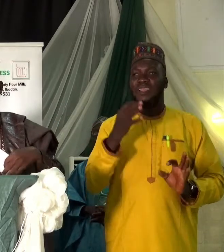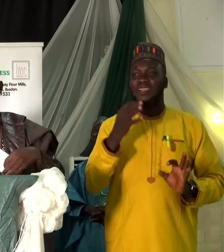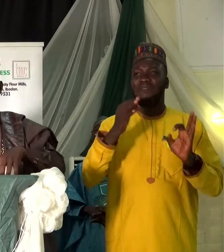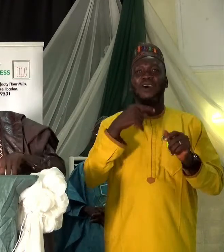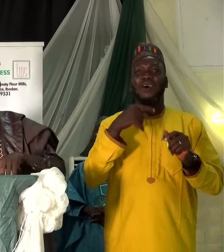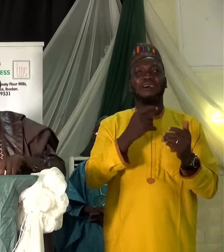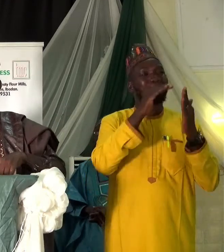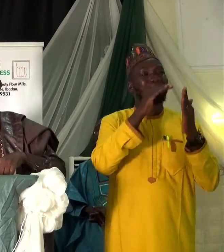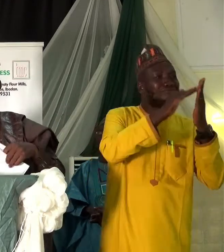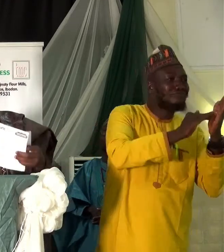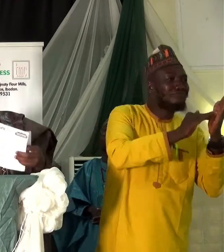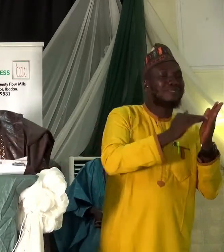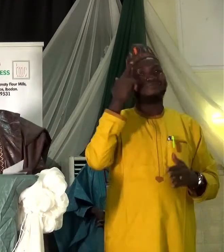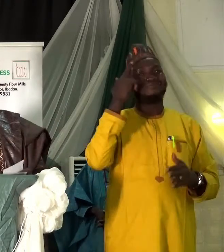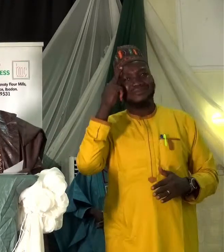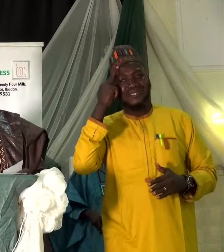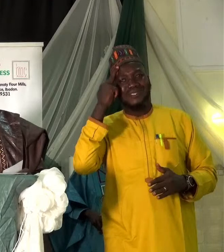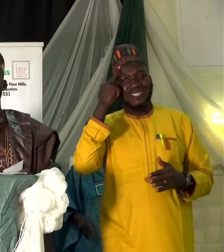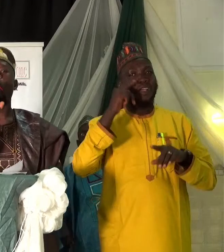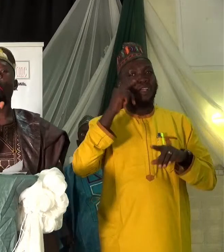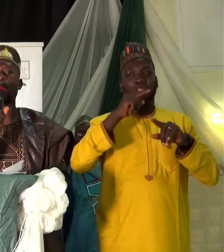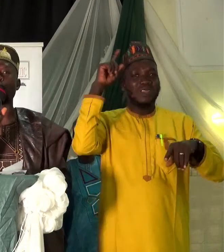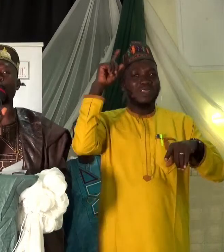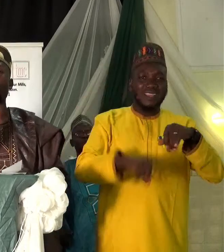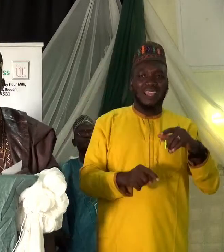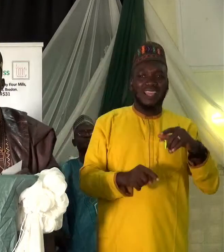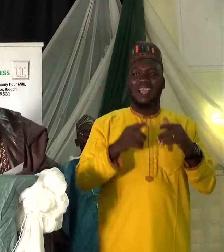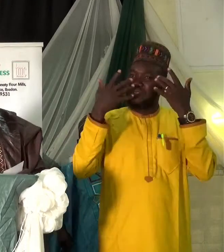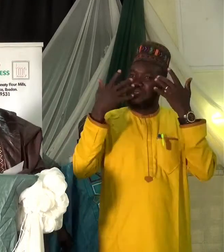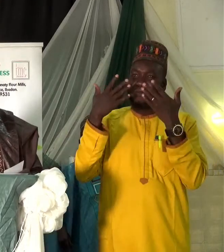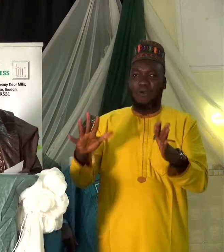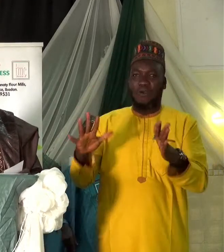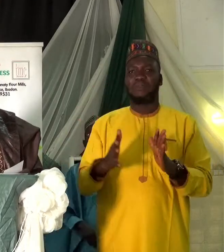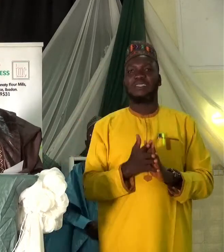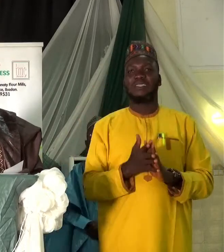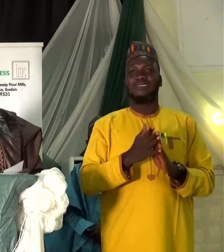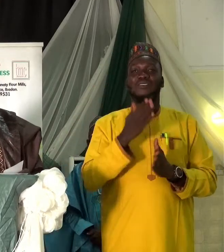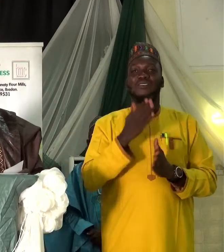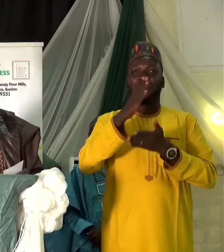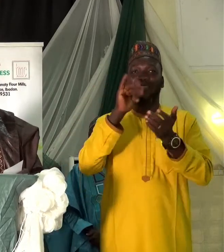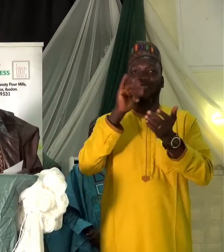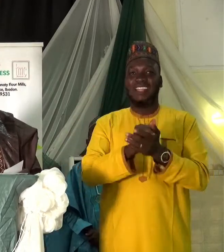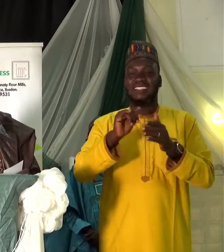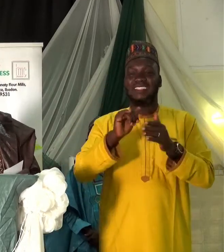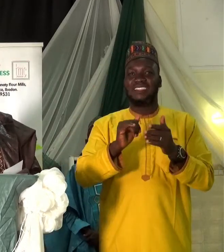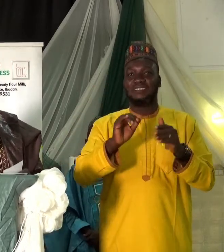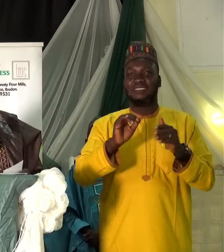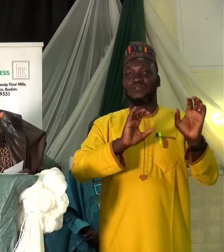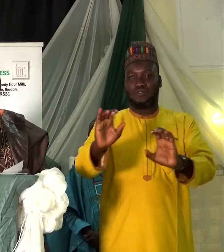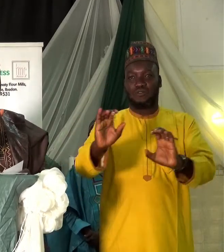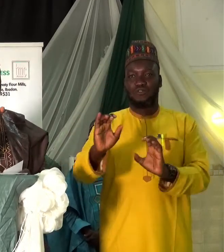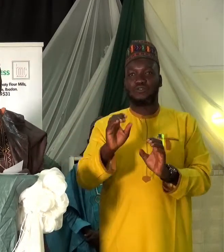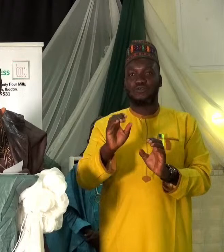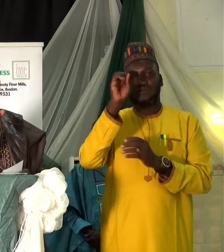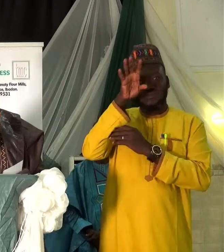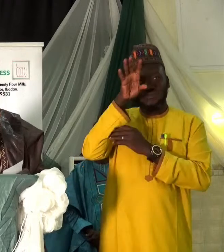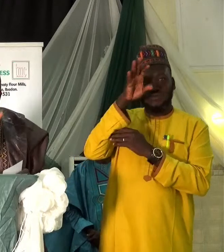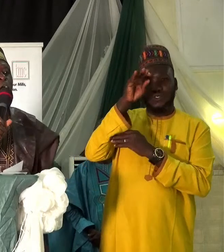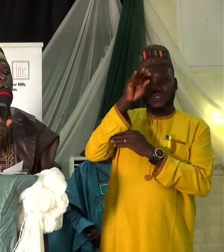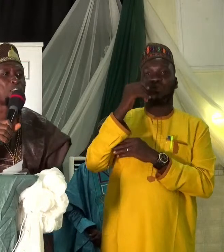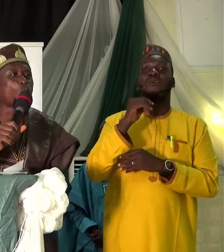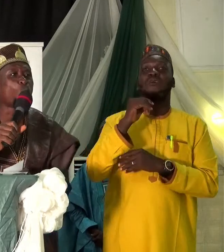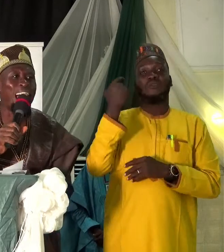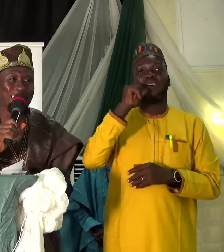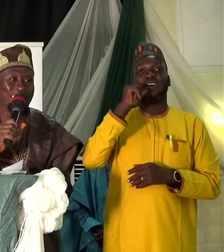ale ka tan eni kan lo so oni won sogun aiku fun e oni ko sise eni wa bi le pe so